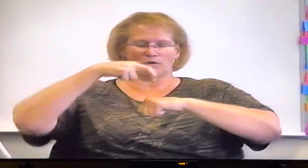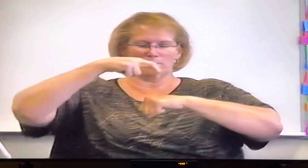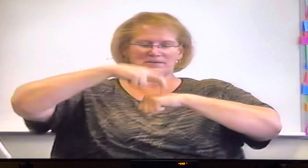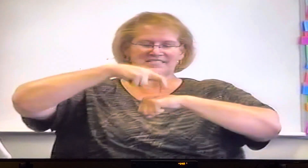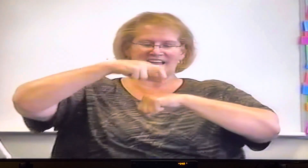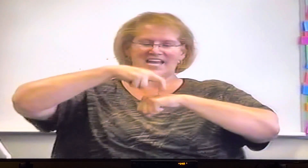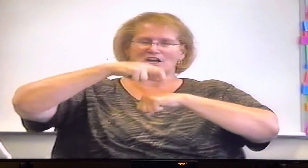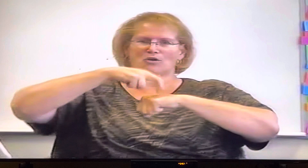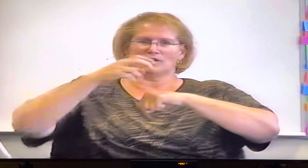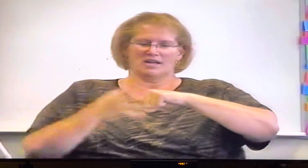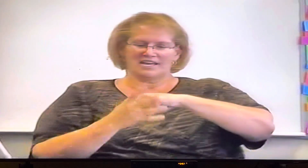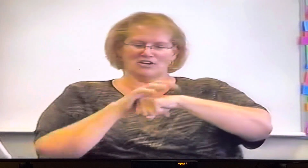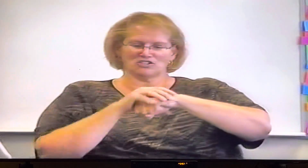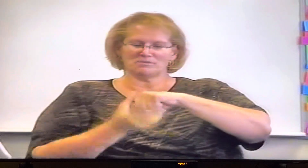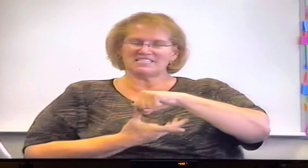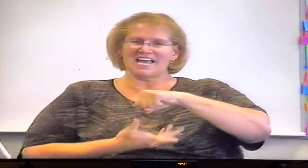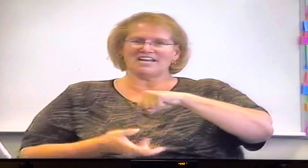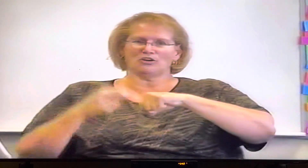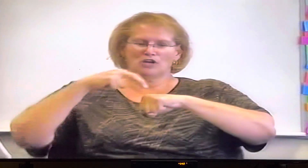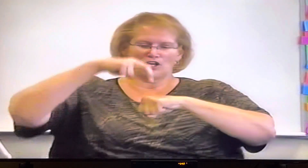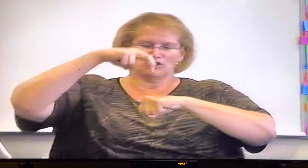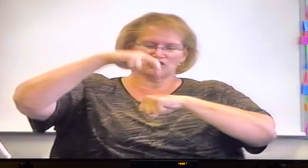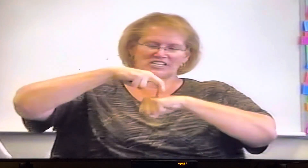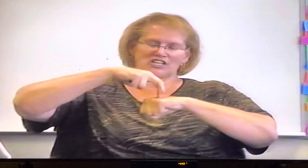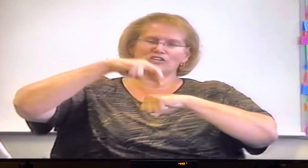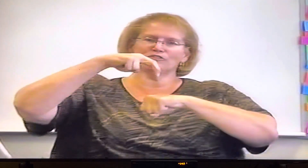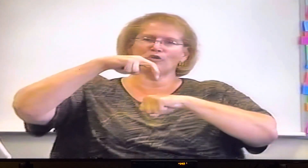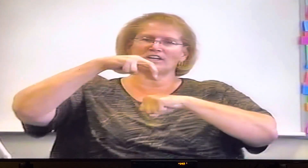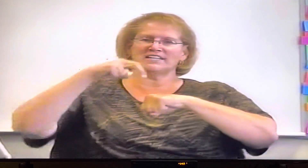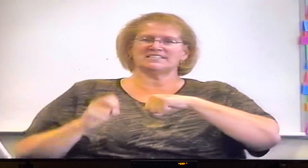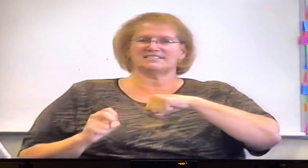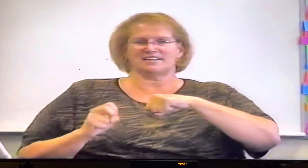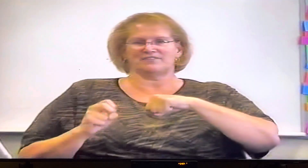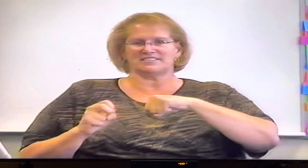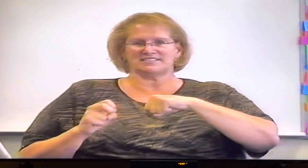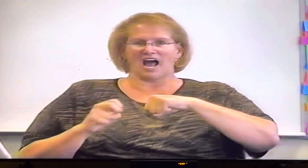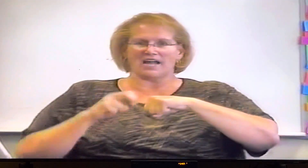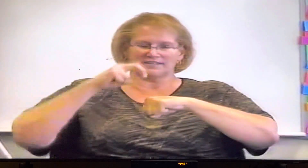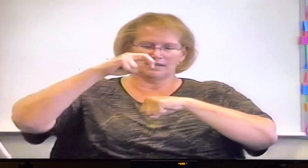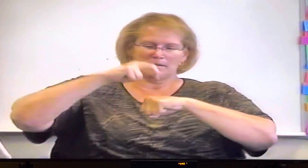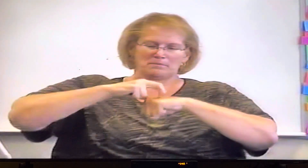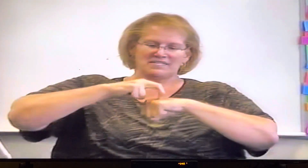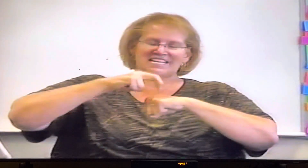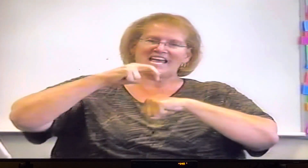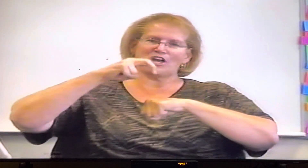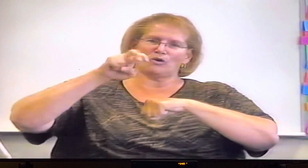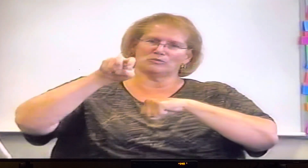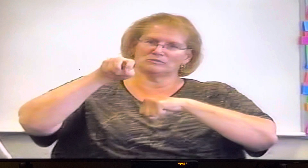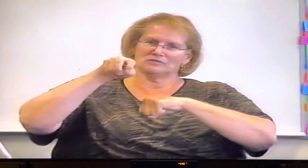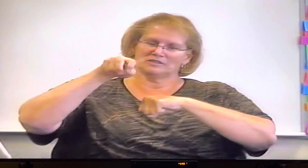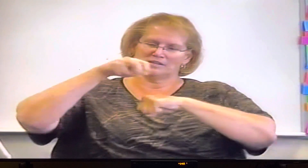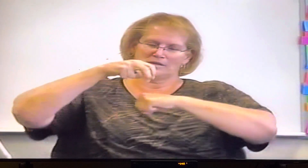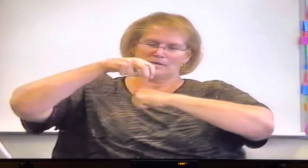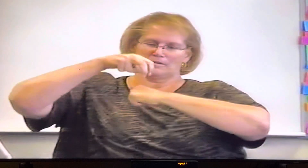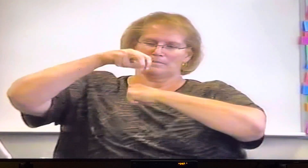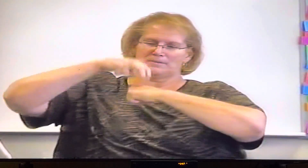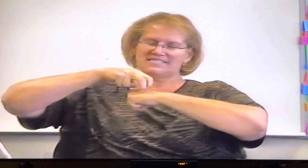for potato. Here's the potato. You're sticking your fork in to see if it's done. Potato.